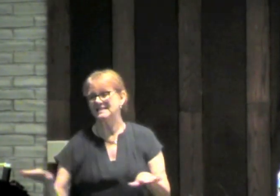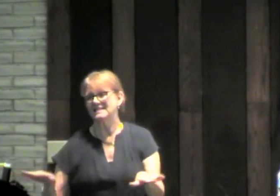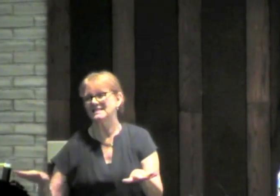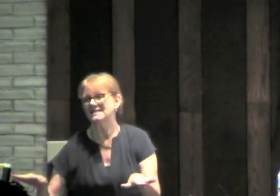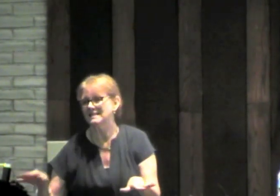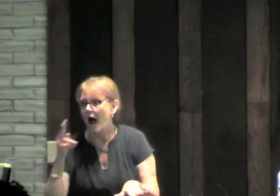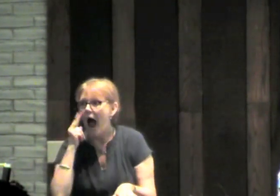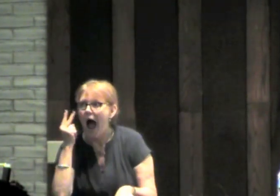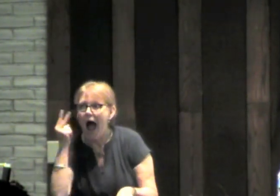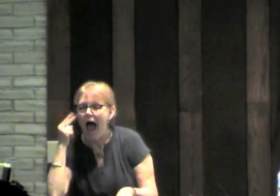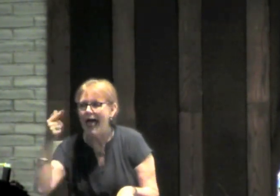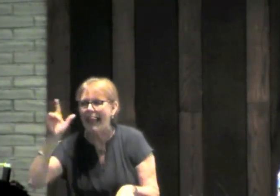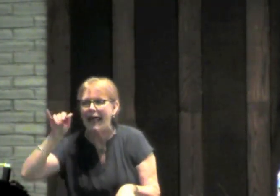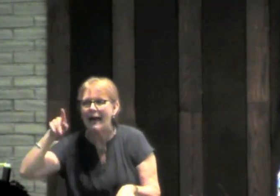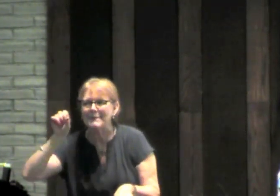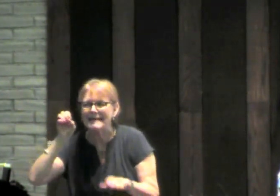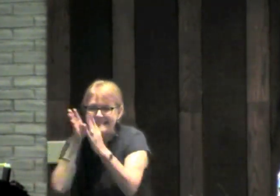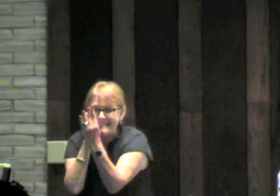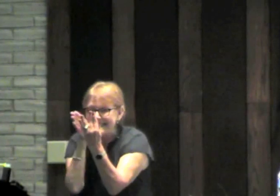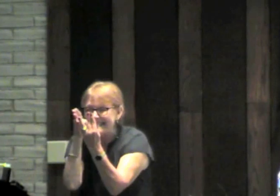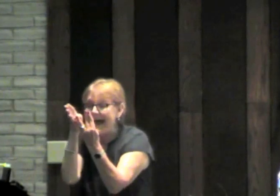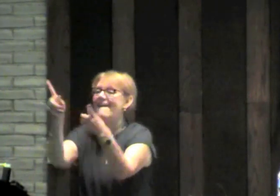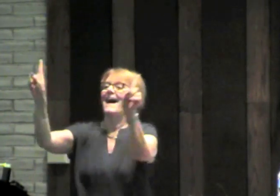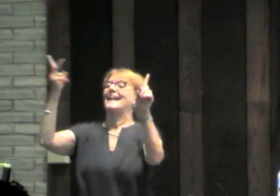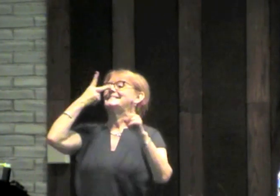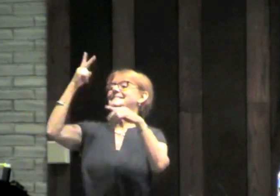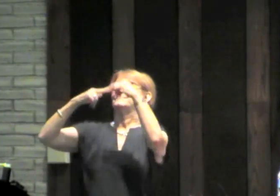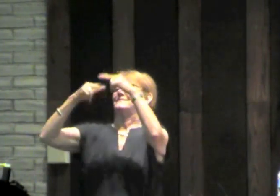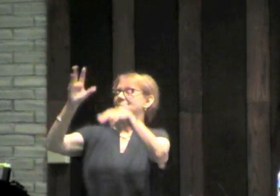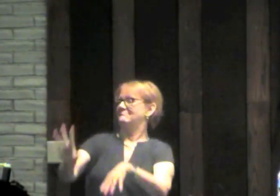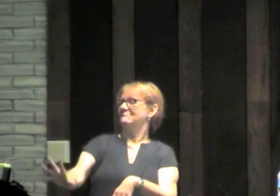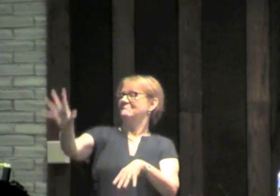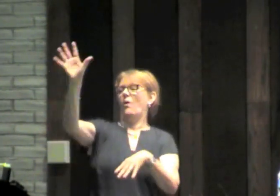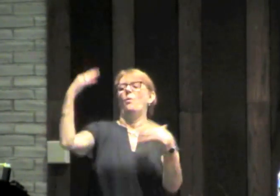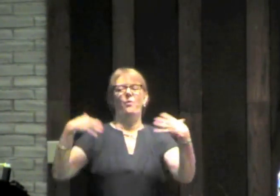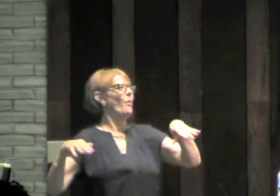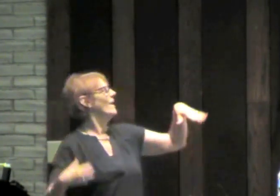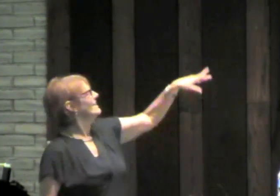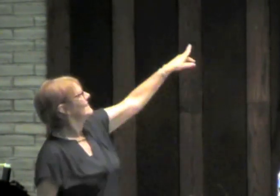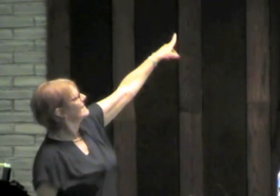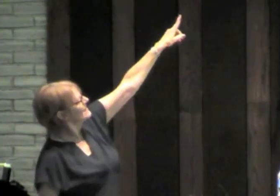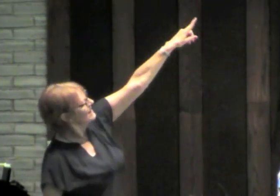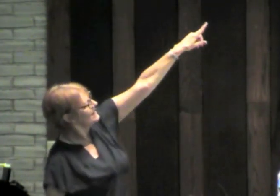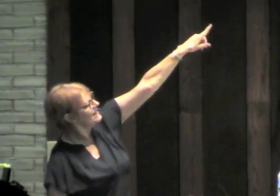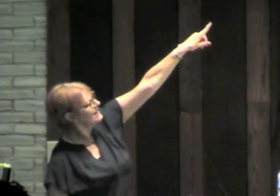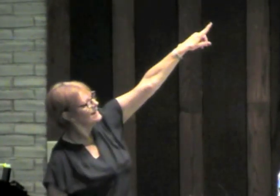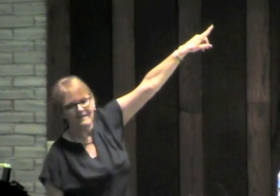We walked 2 miles through here, and we finally came through and saw where the building